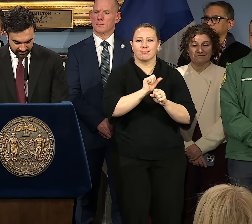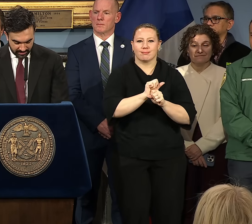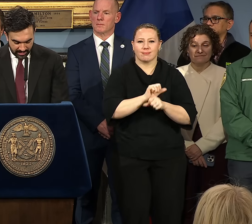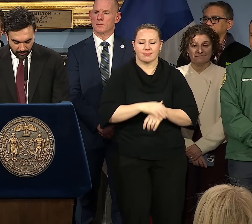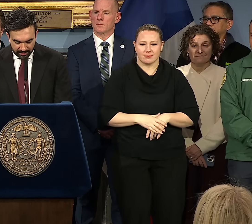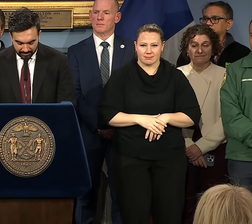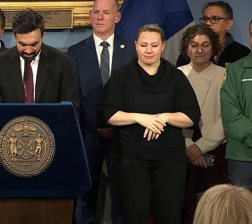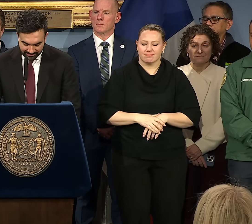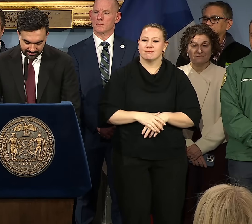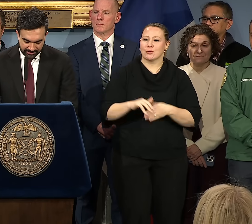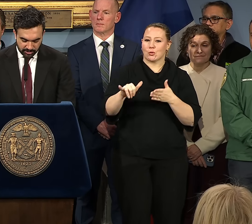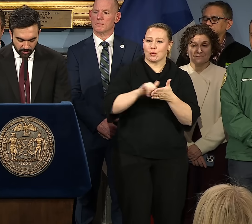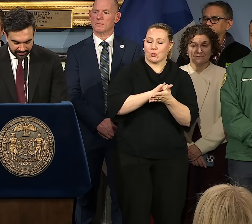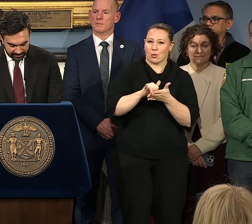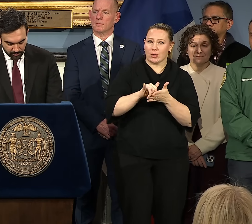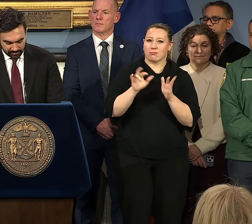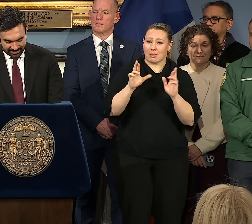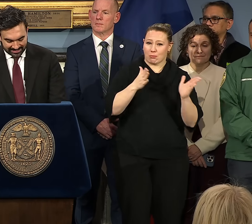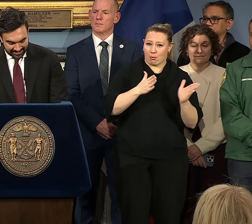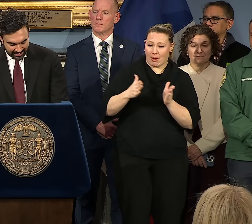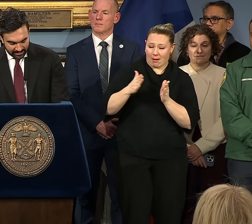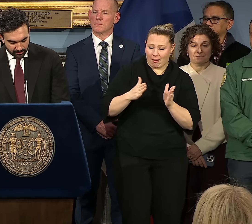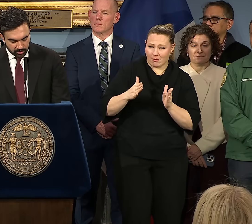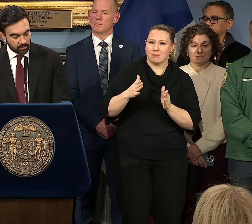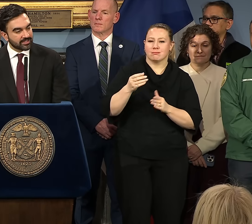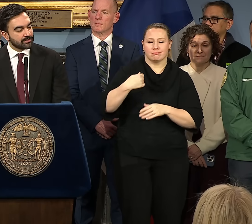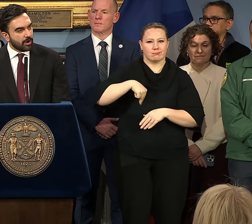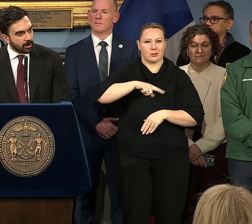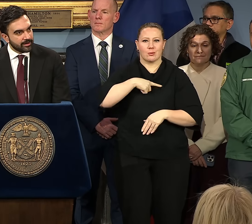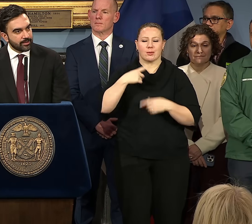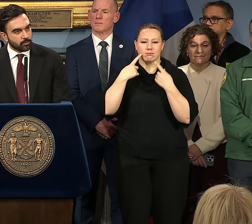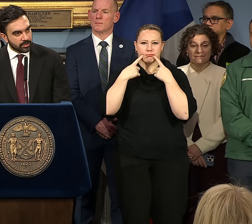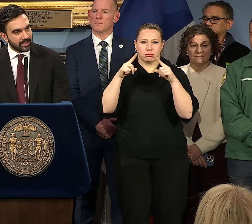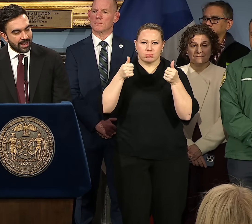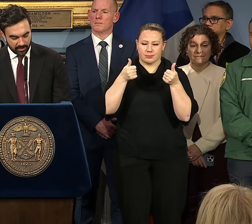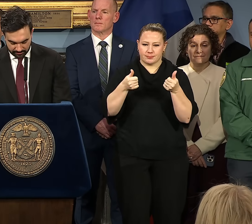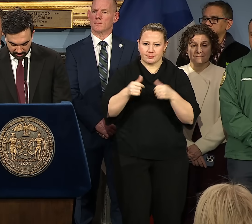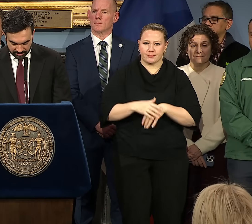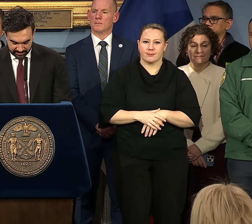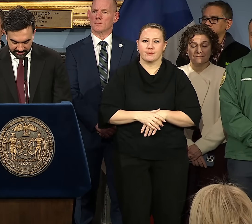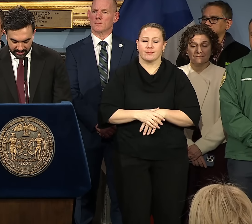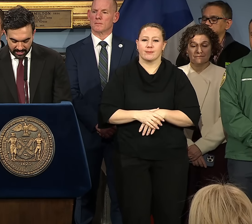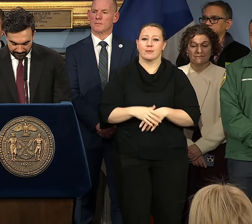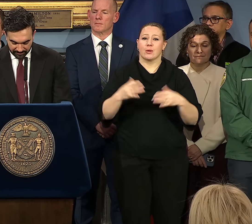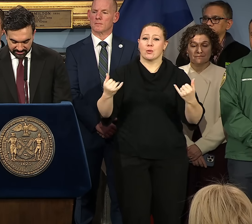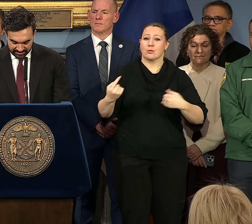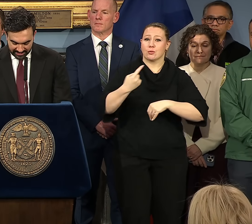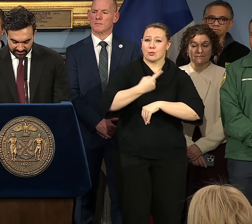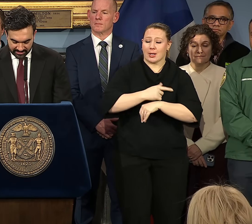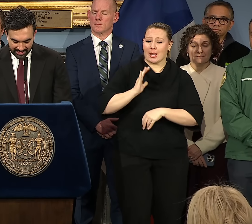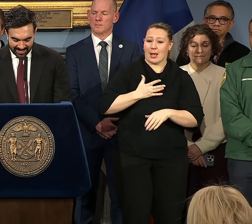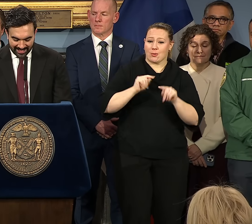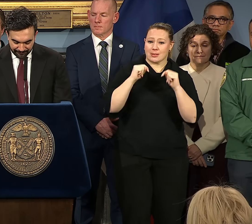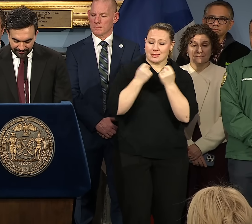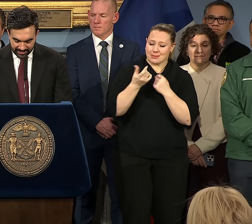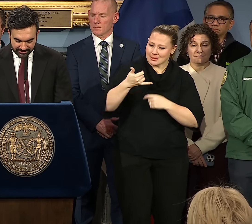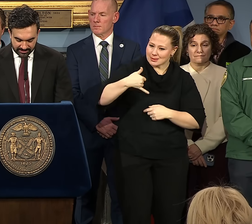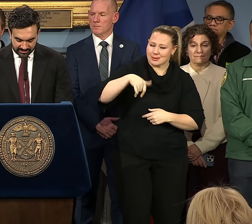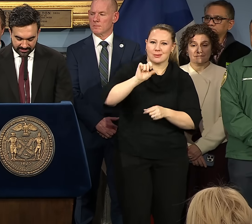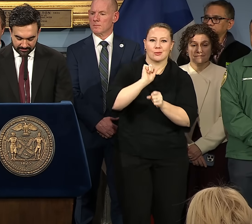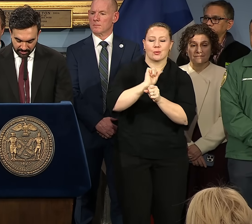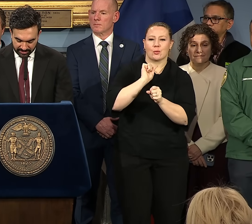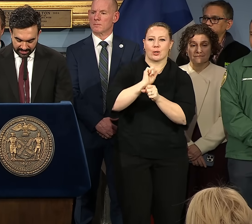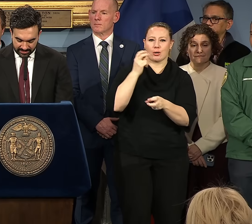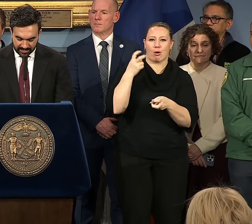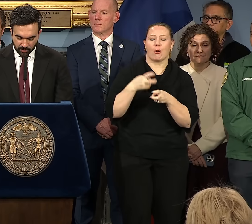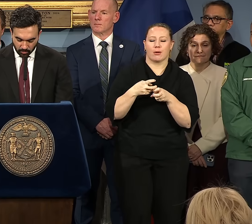storm. I want to commend the leaders who are here with me today, those who are still hard at work at our emergency operations centers, and every agency